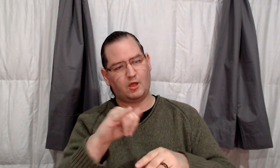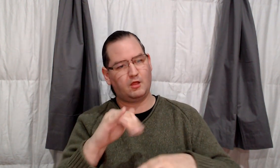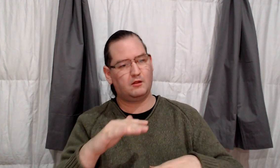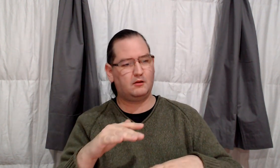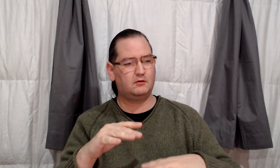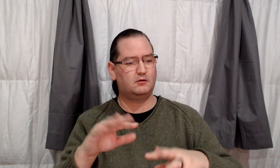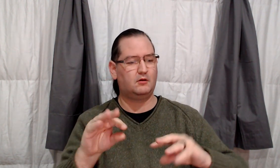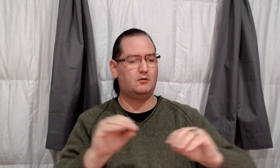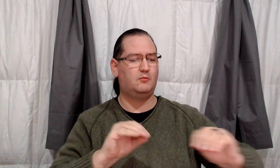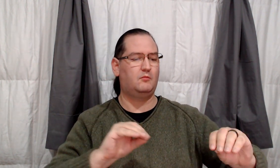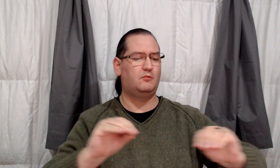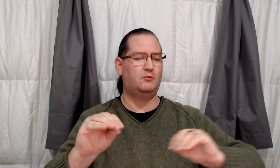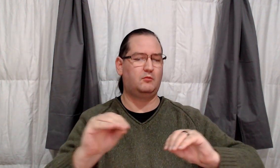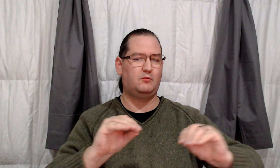hypnosis,